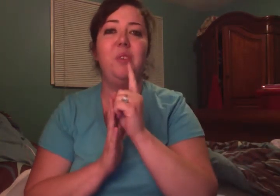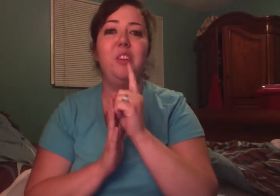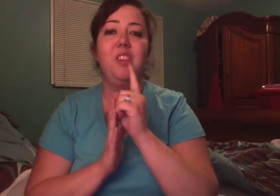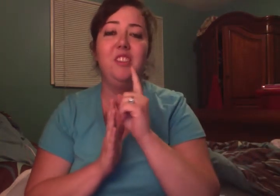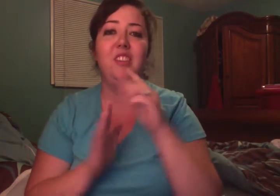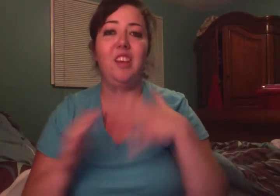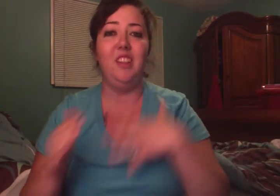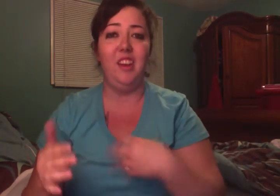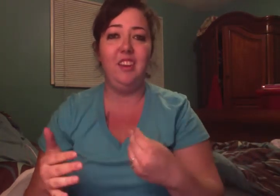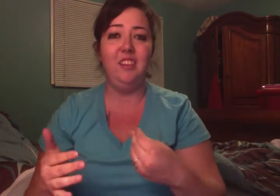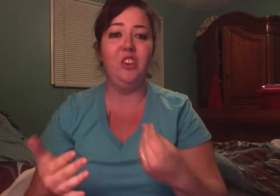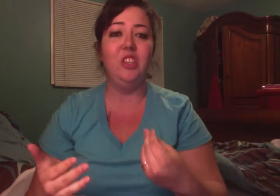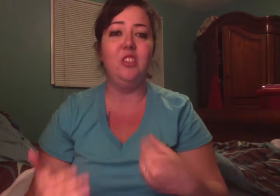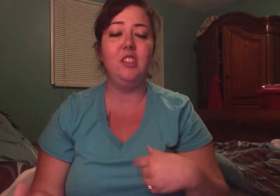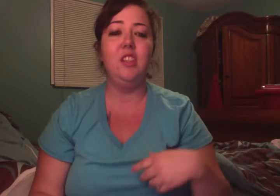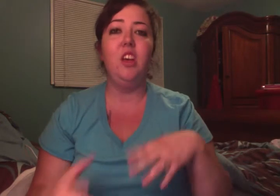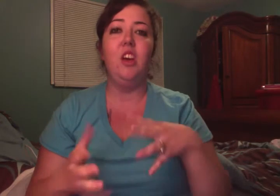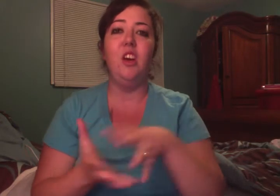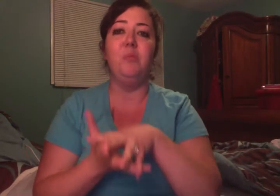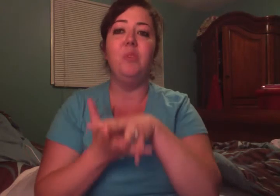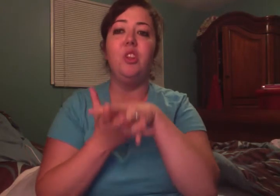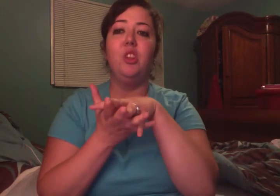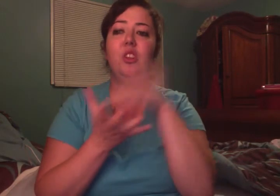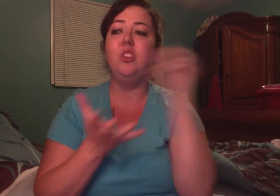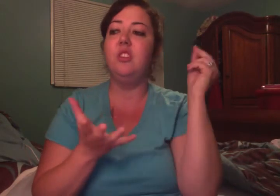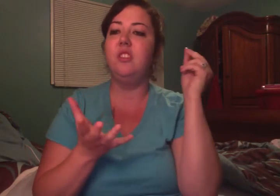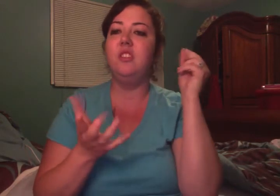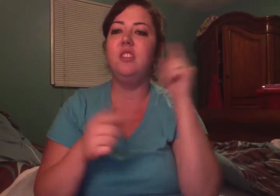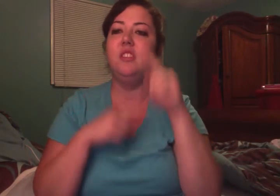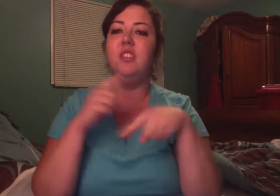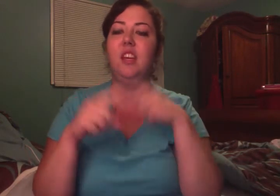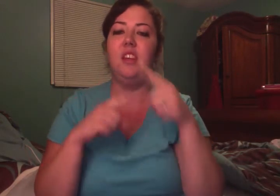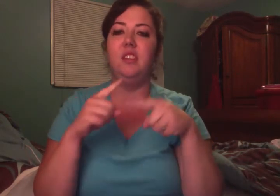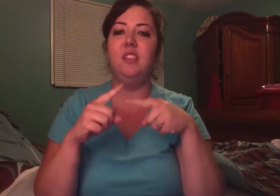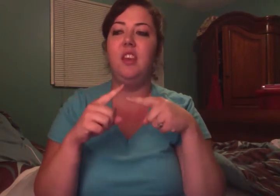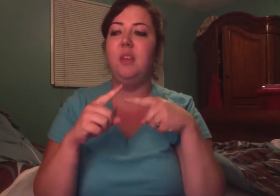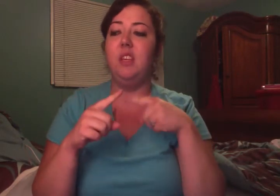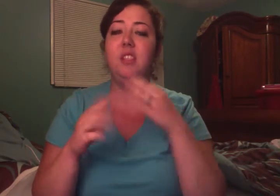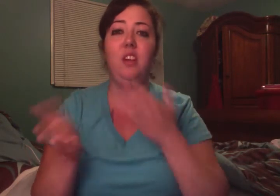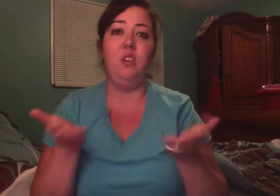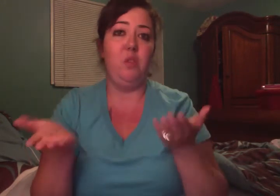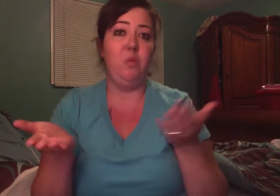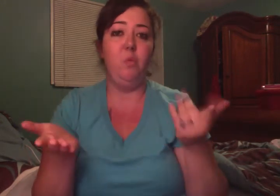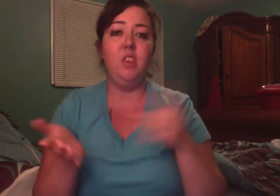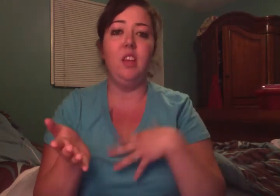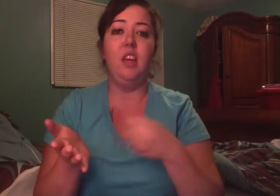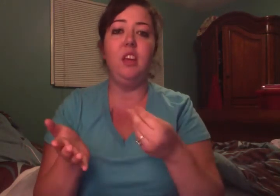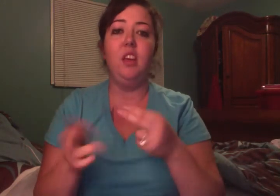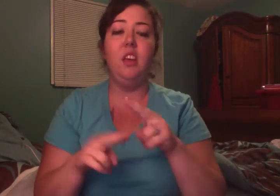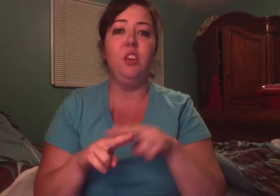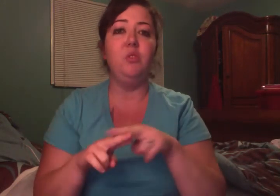things that they like, their interests, learn signs based on what they like.